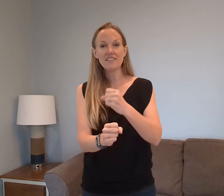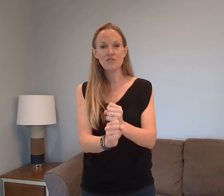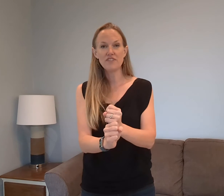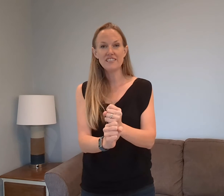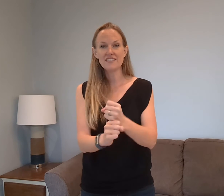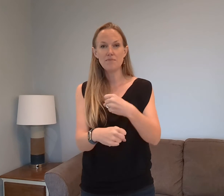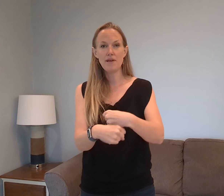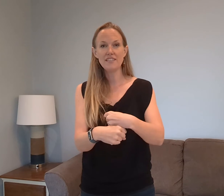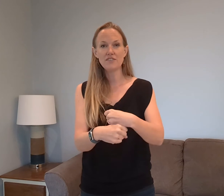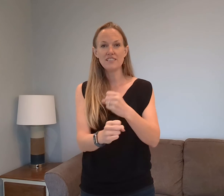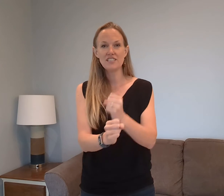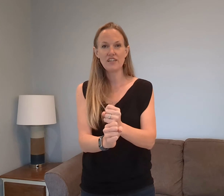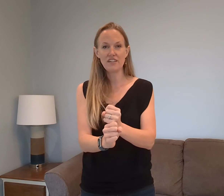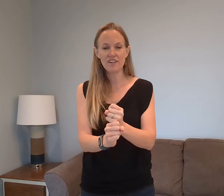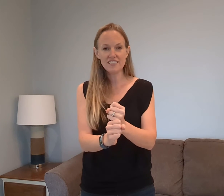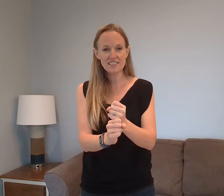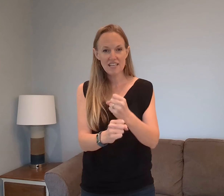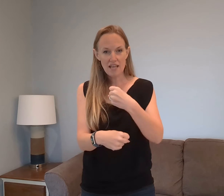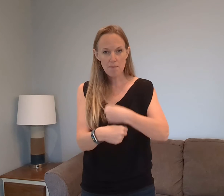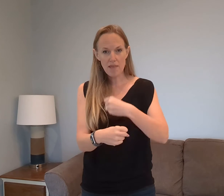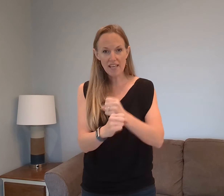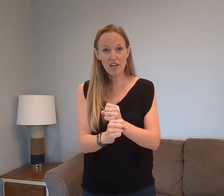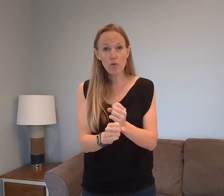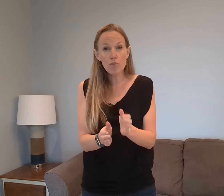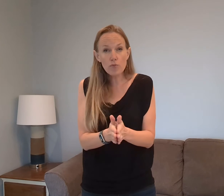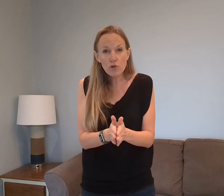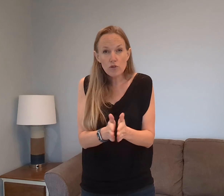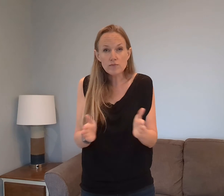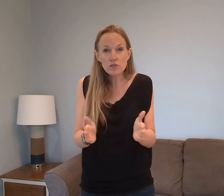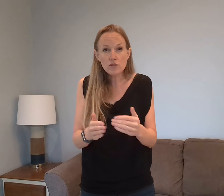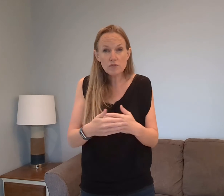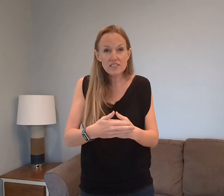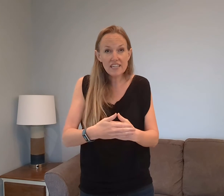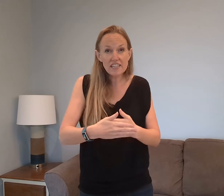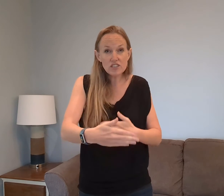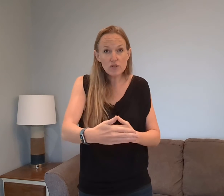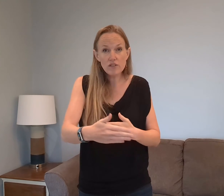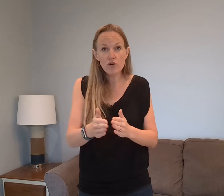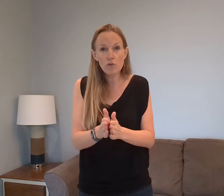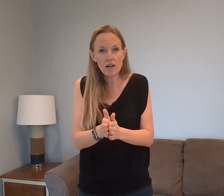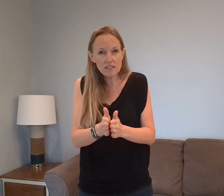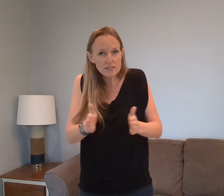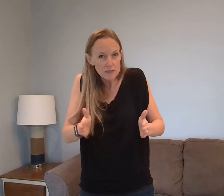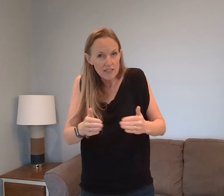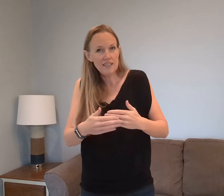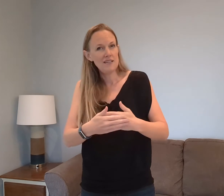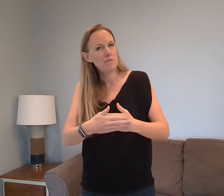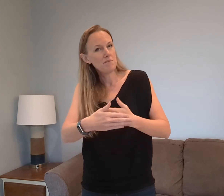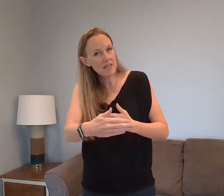So fists, bend your wrists, straighten your wrists. Make room. So it's almost like you're showing the four walls. I'm